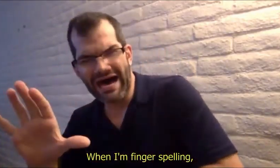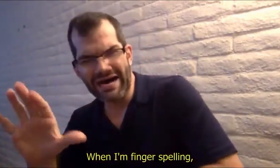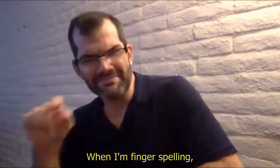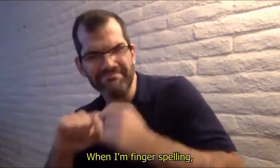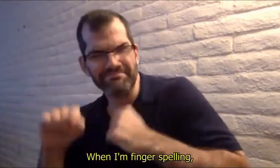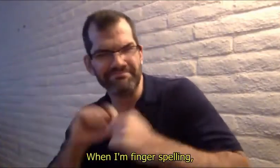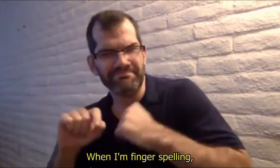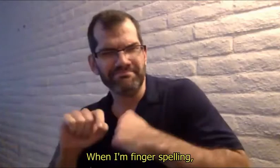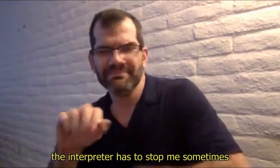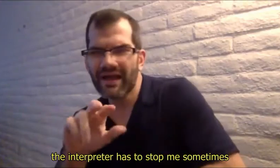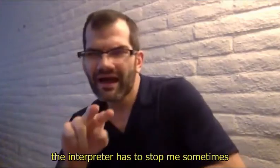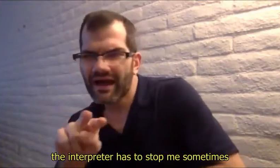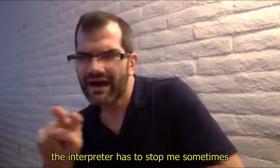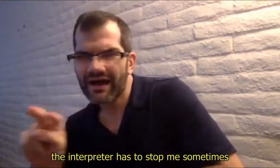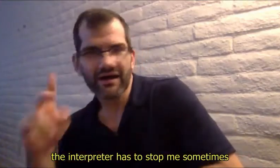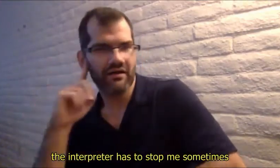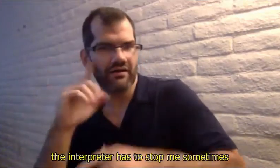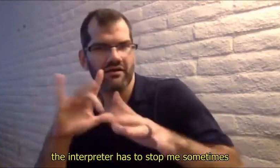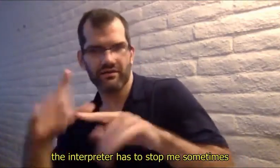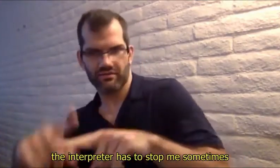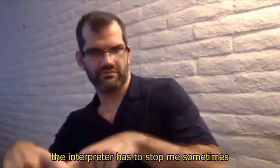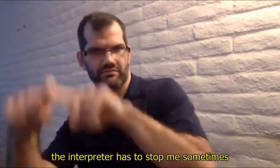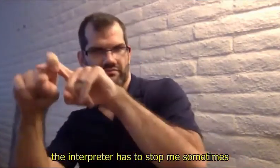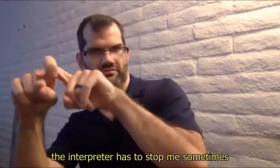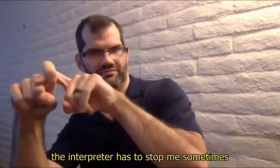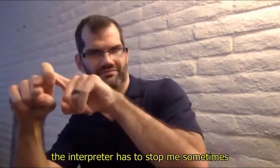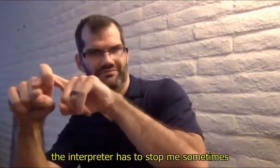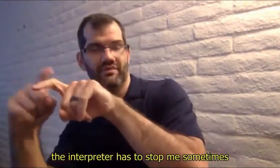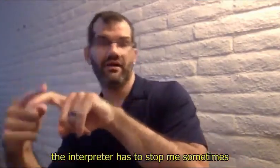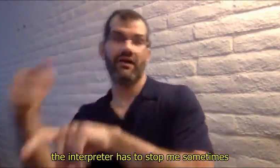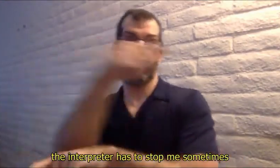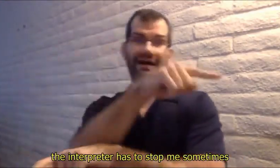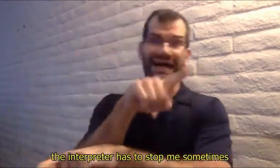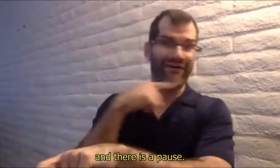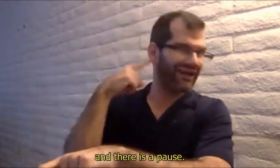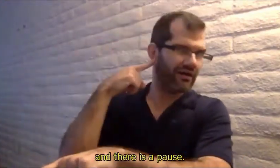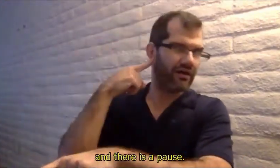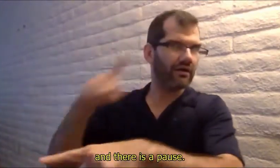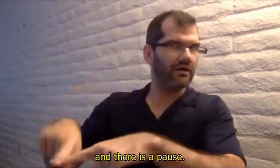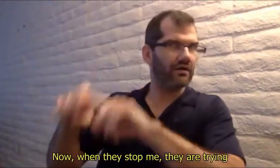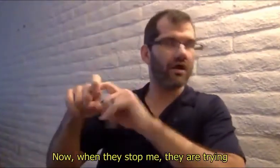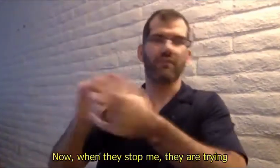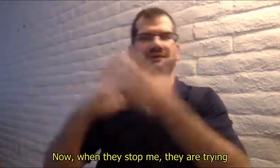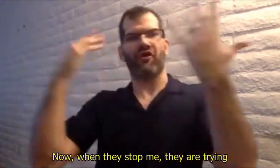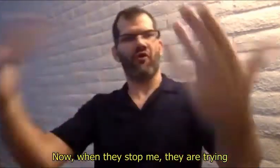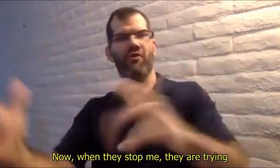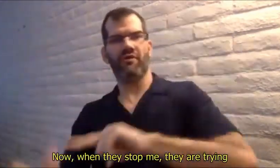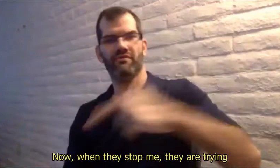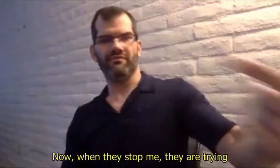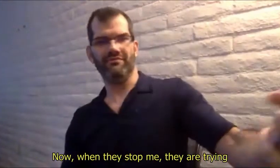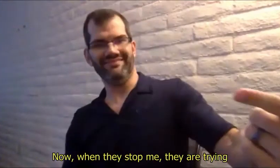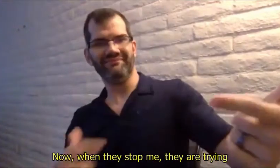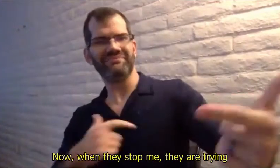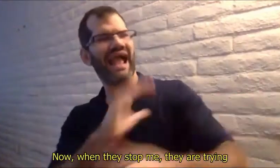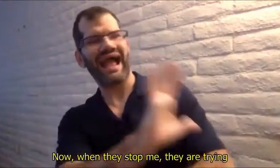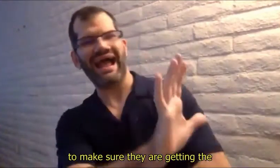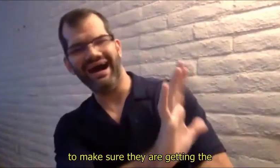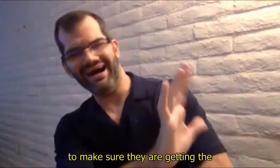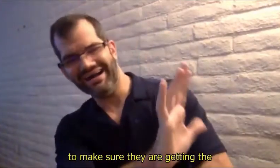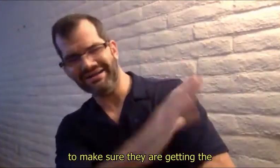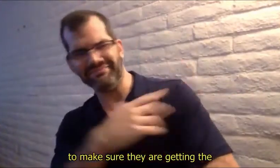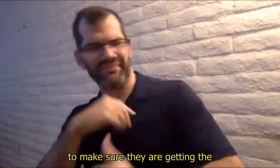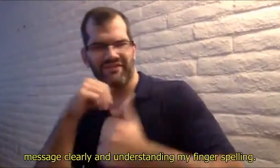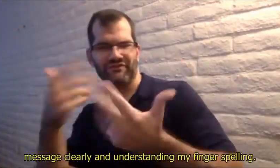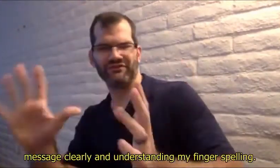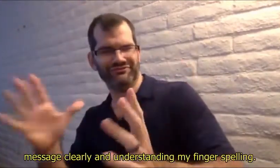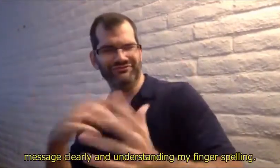When I'm fingerspelling, the interpreter has to stop me sometimes, and there's a pause. When they stop me, they're trying to make sure